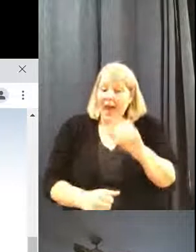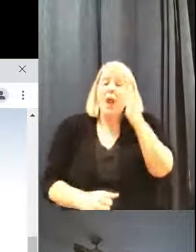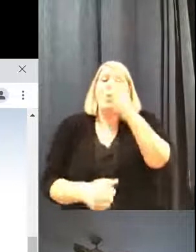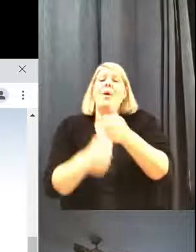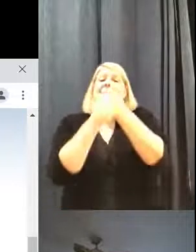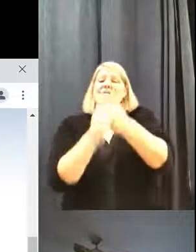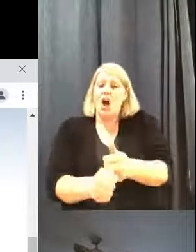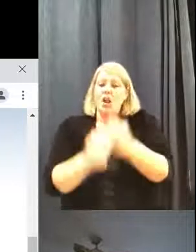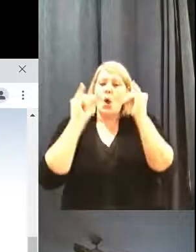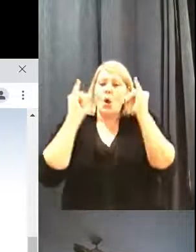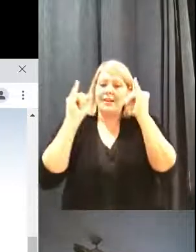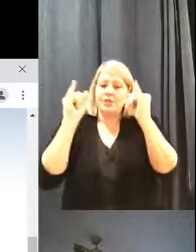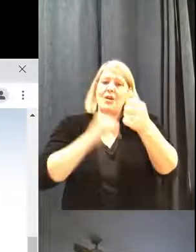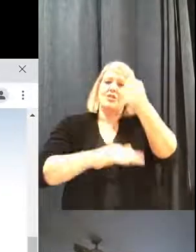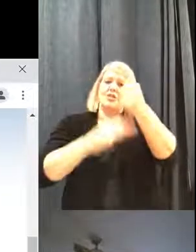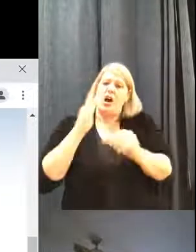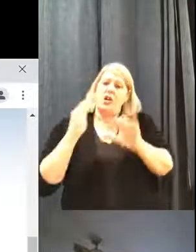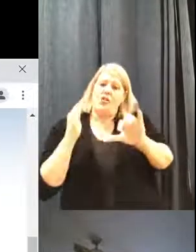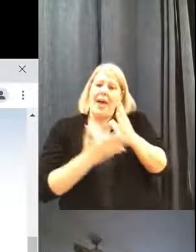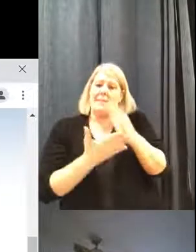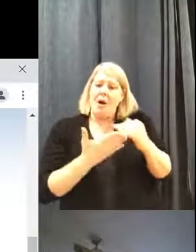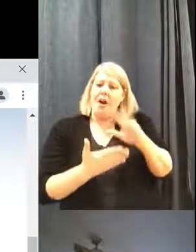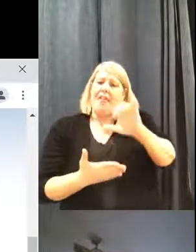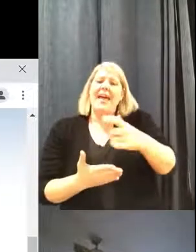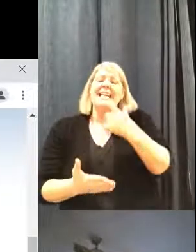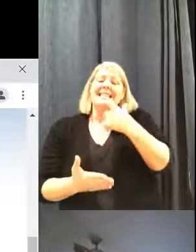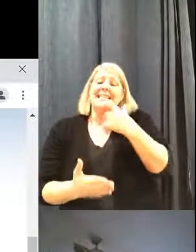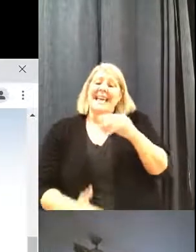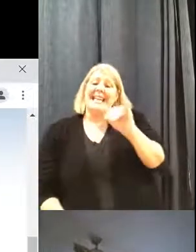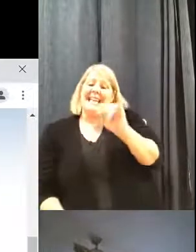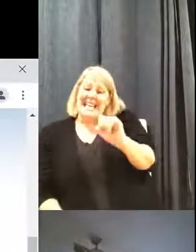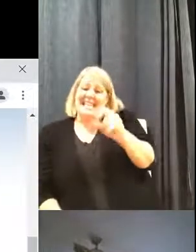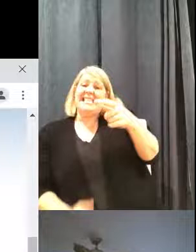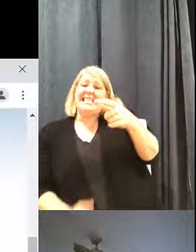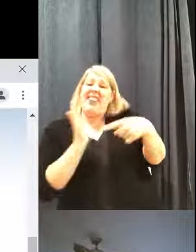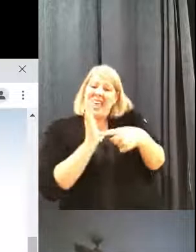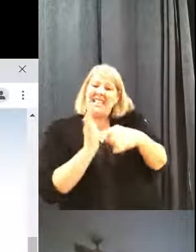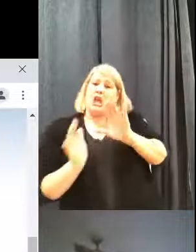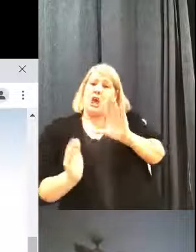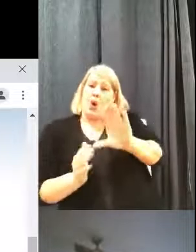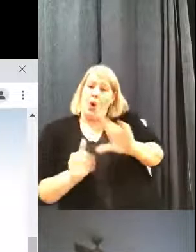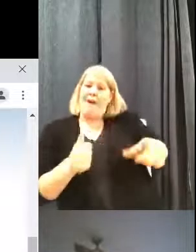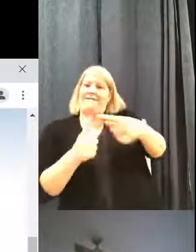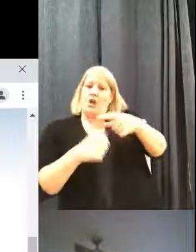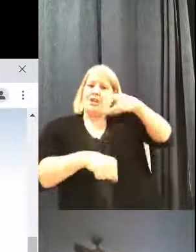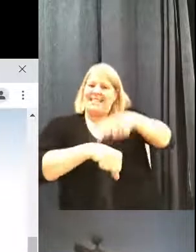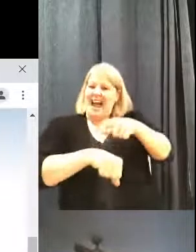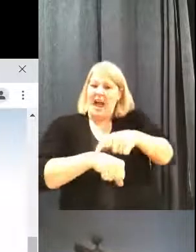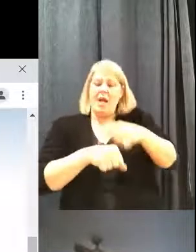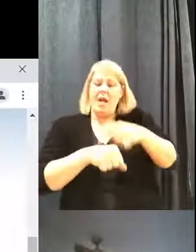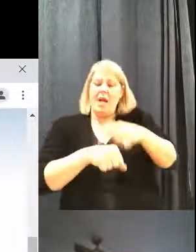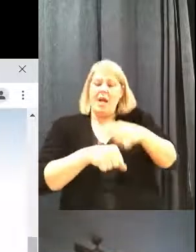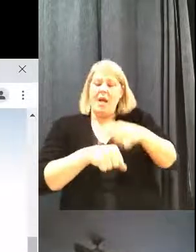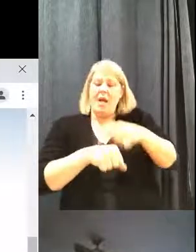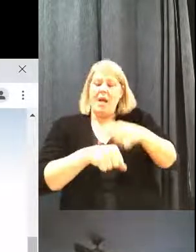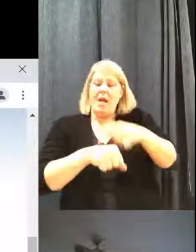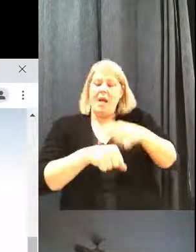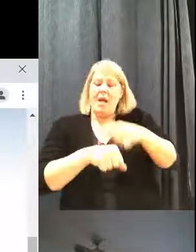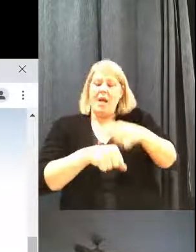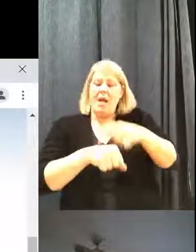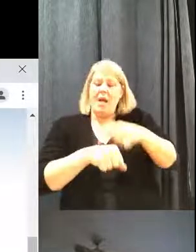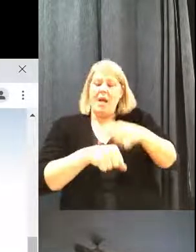instructions under this section that says, is this your first time here? It walks them through every step. It's very, very